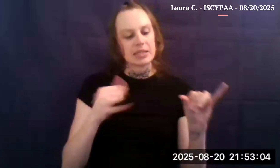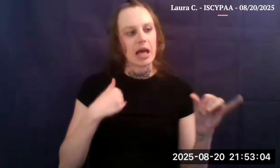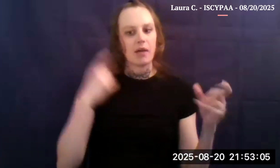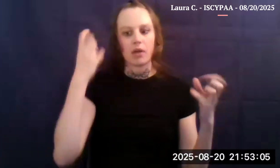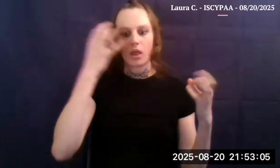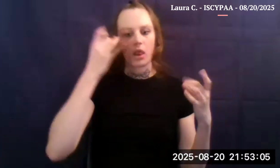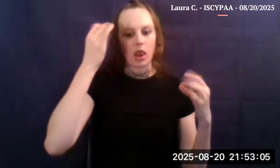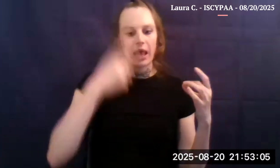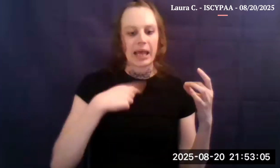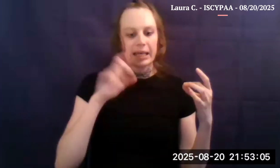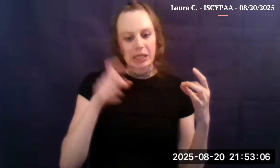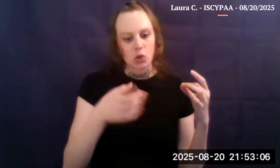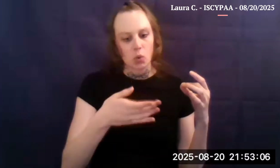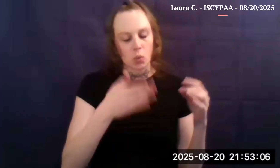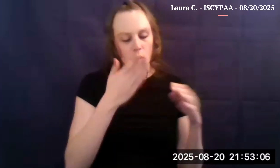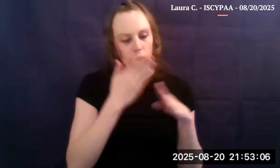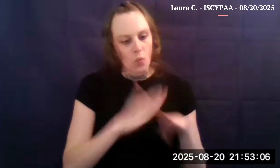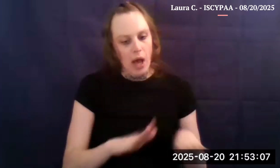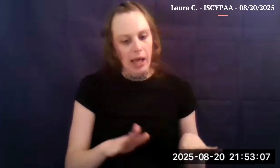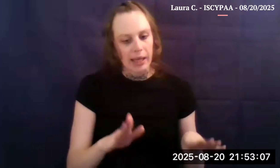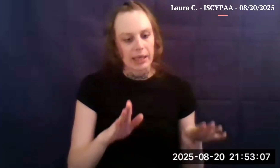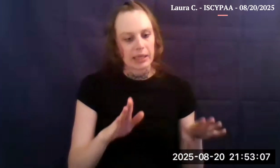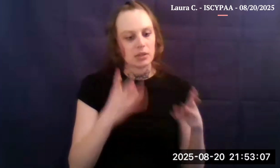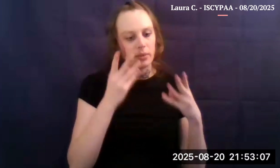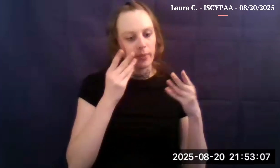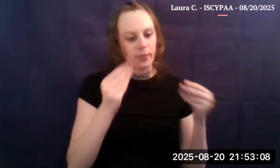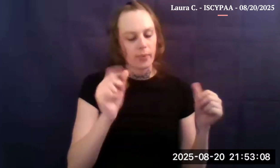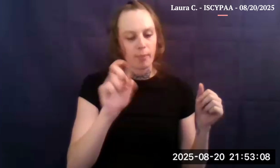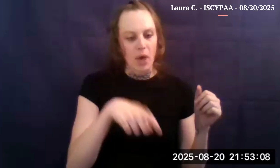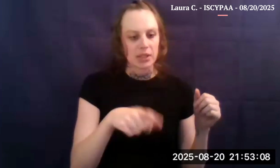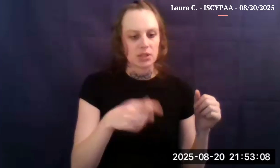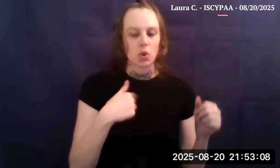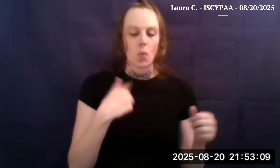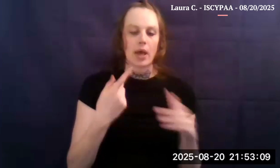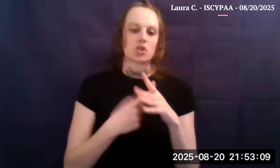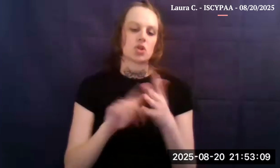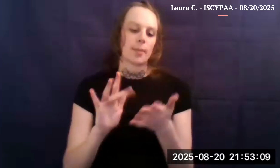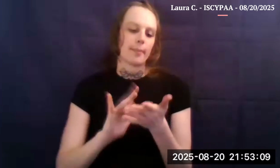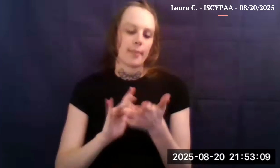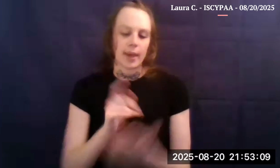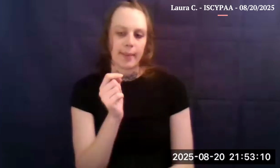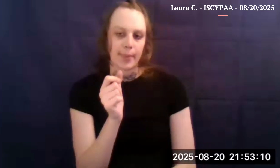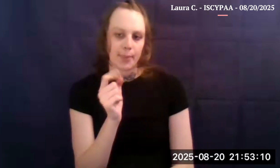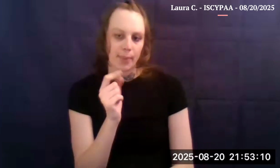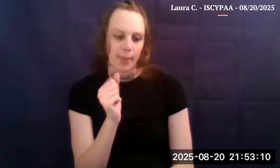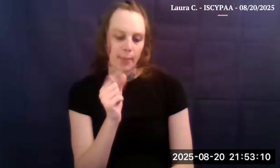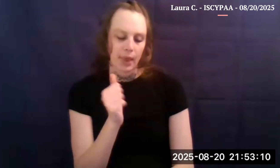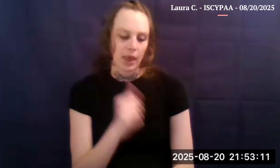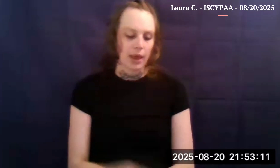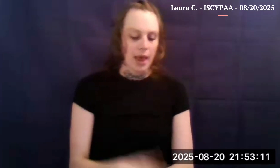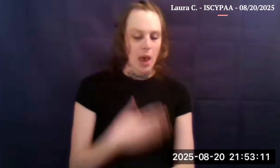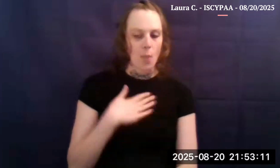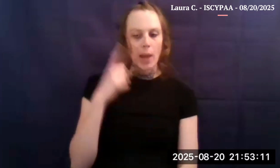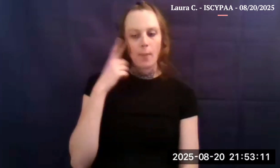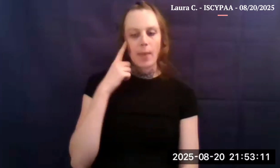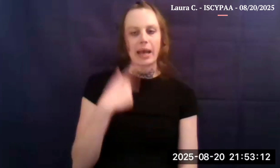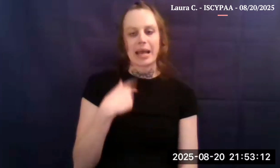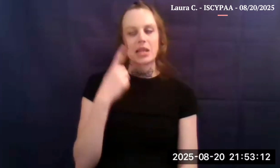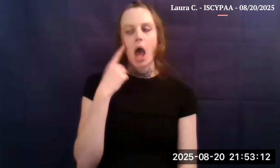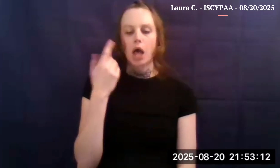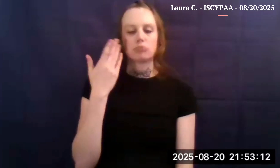head. And I picked up prescription medication. And it's like in my mind, I justified it because, I'm an addict. I